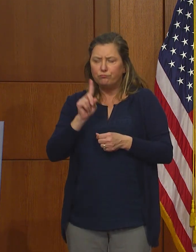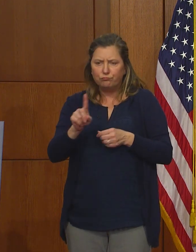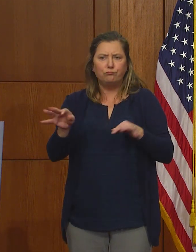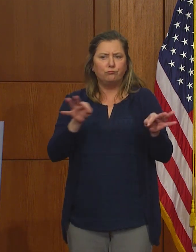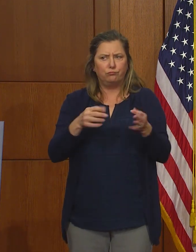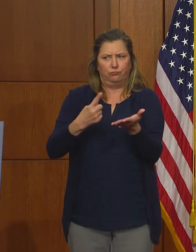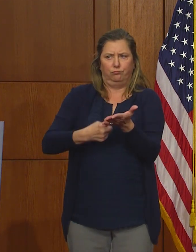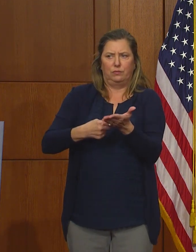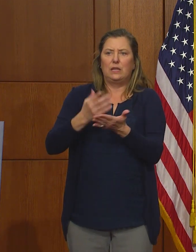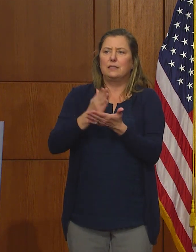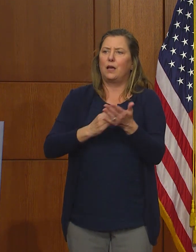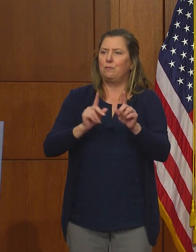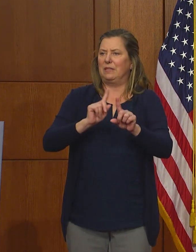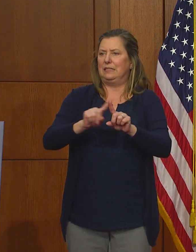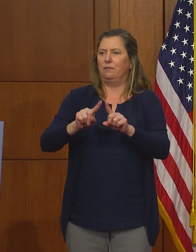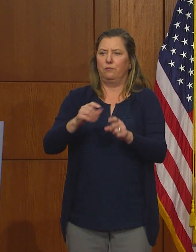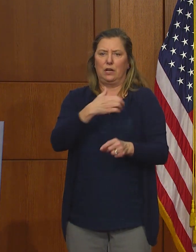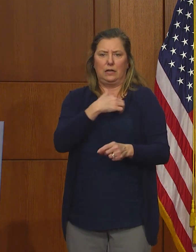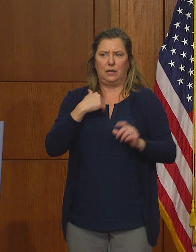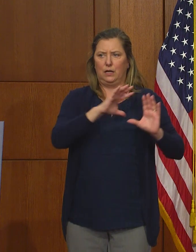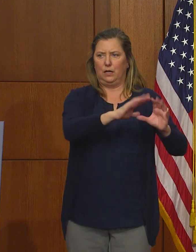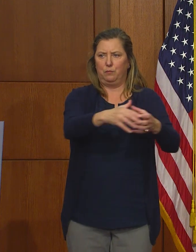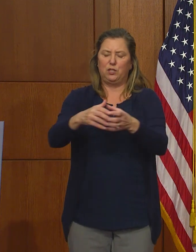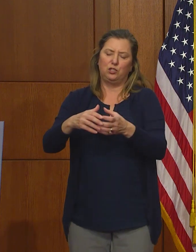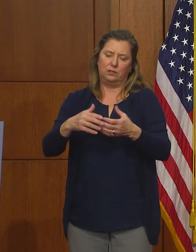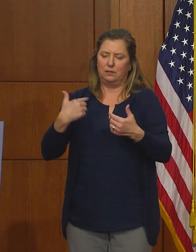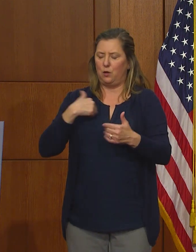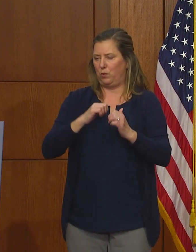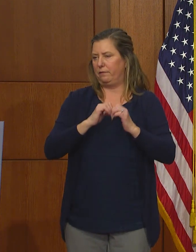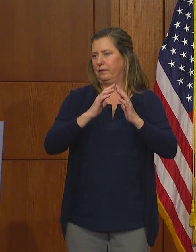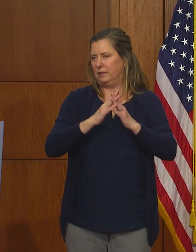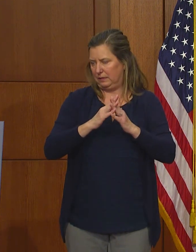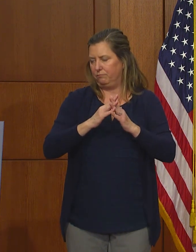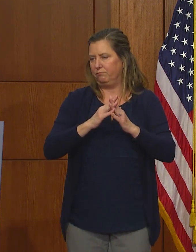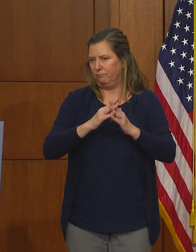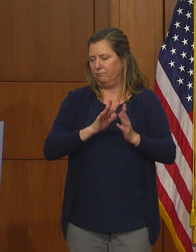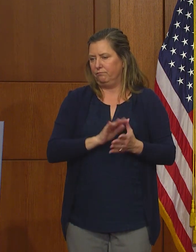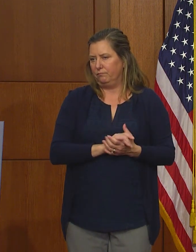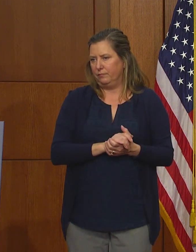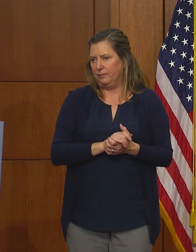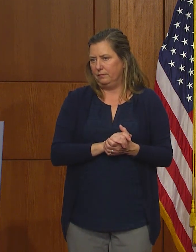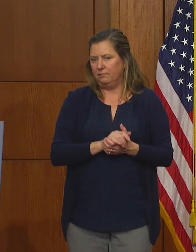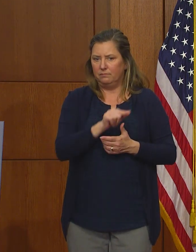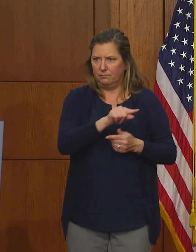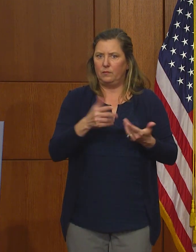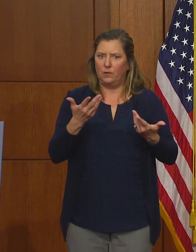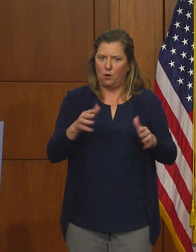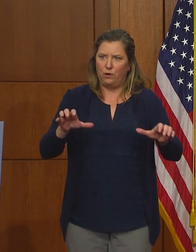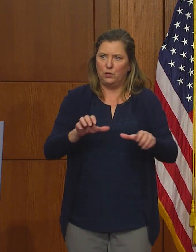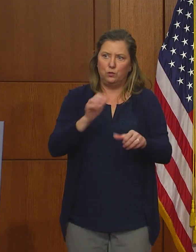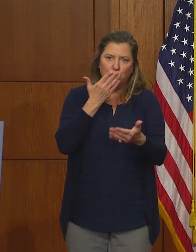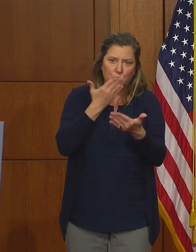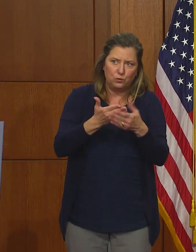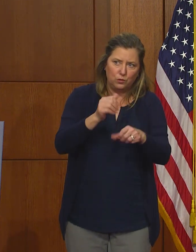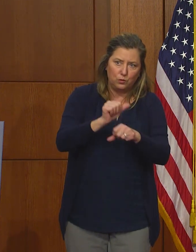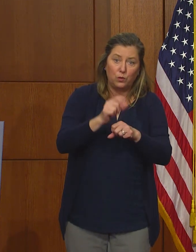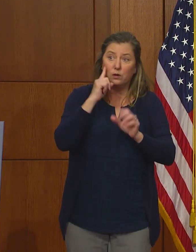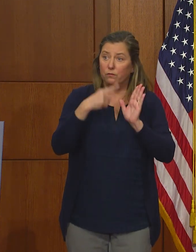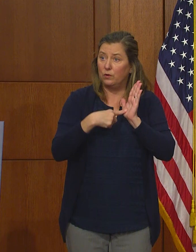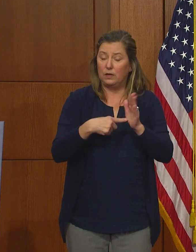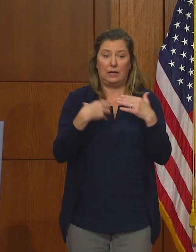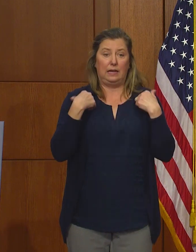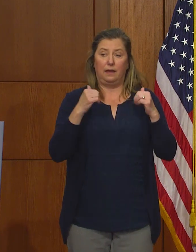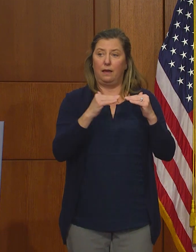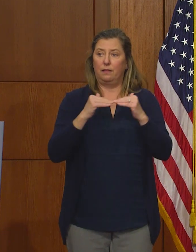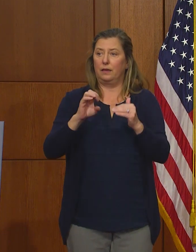just review some of the different commissions, committees that we have that are already doing good work. For example, like the